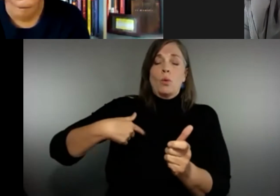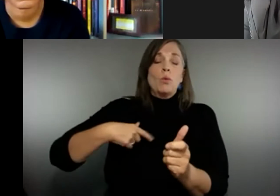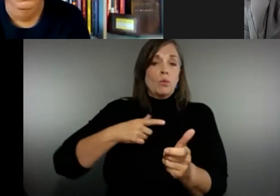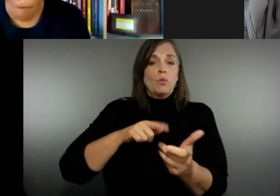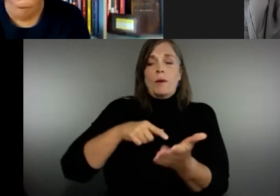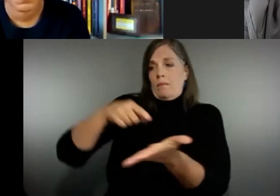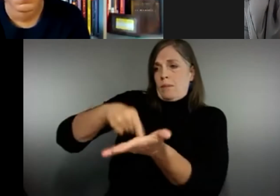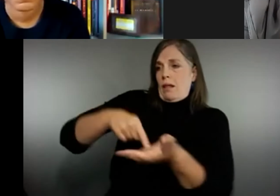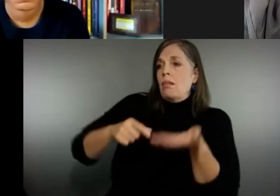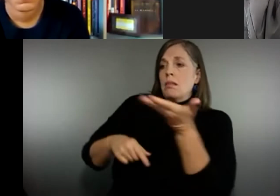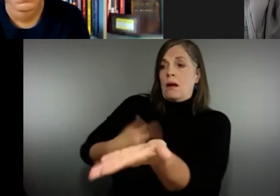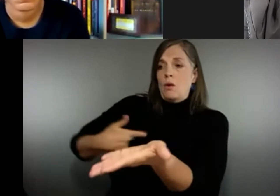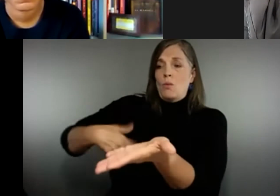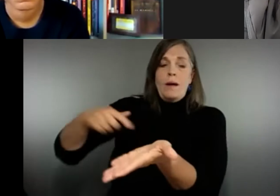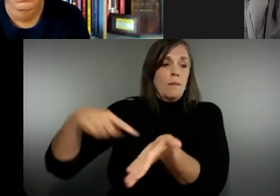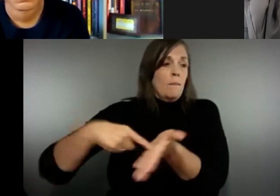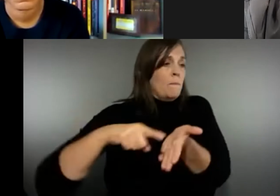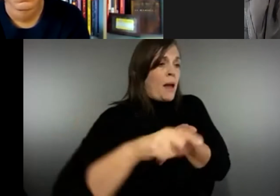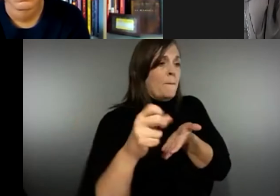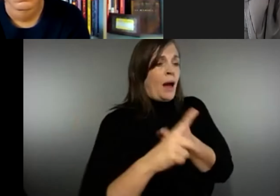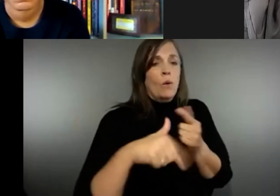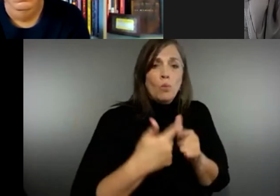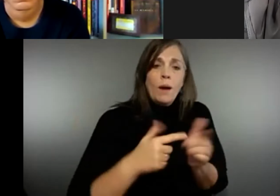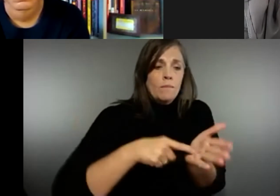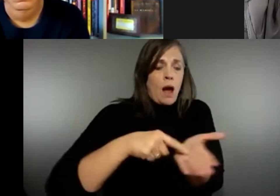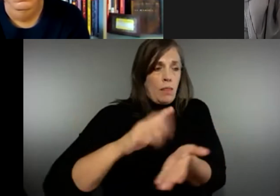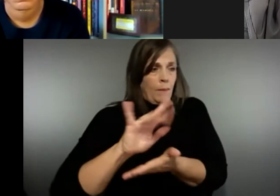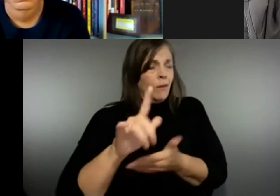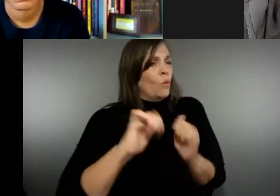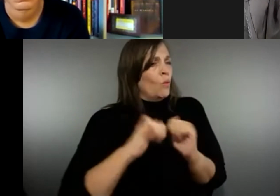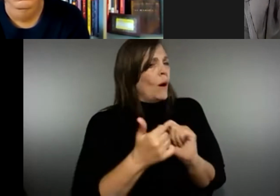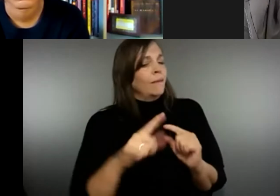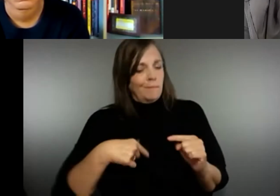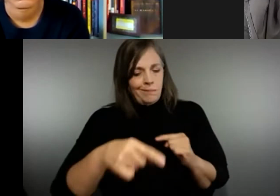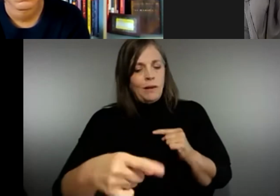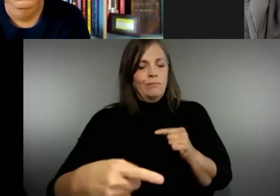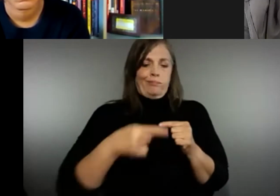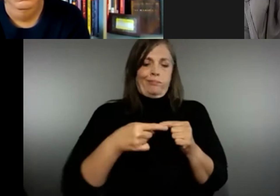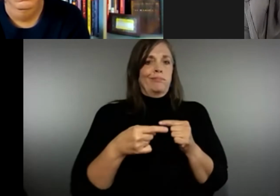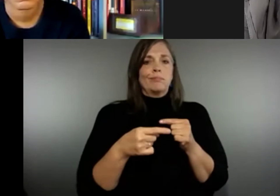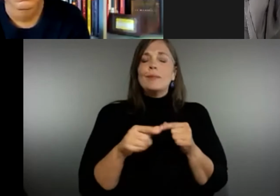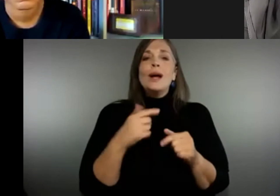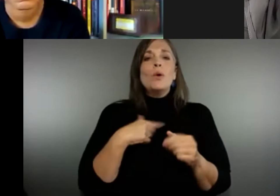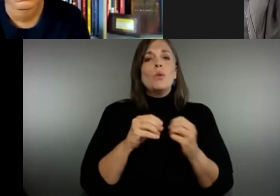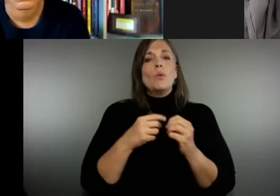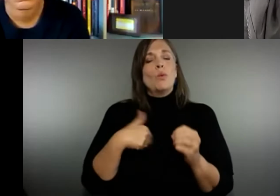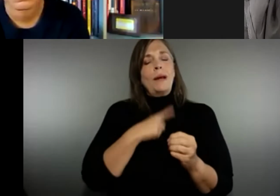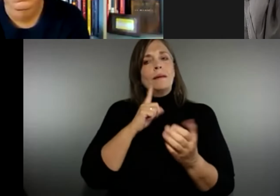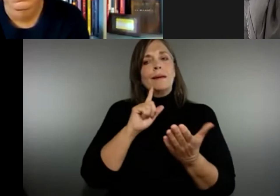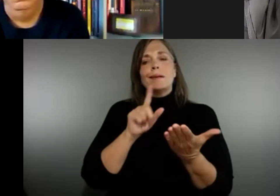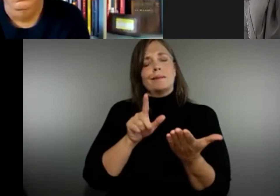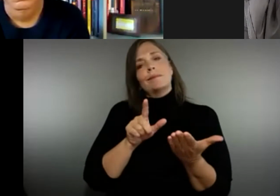organizations those are the kinds of things that there should be a sort of public report card if you will much the way hsc has um created